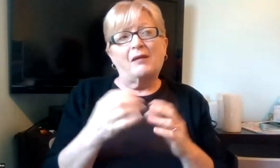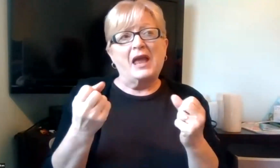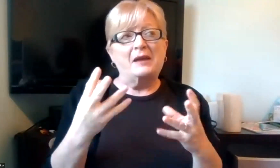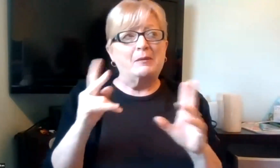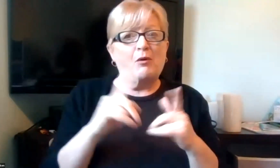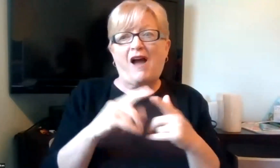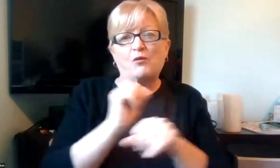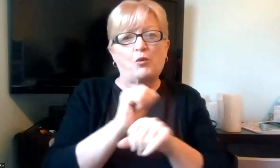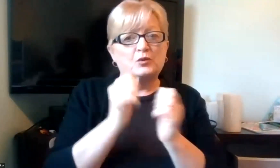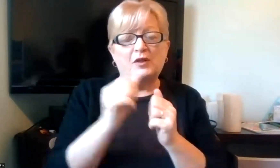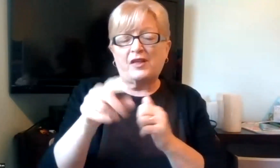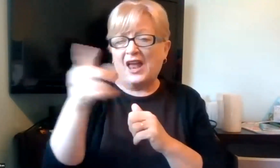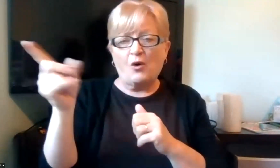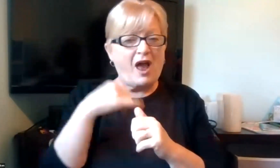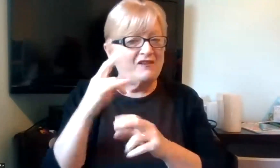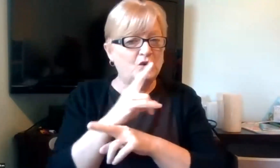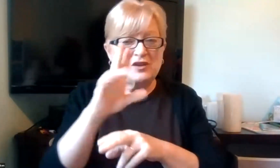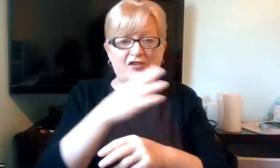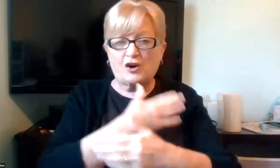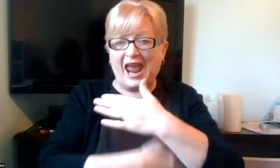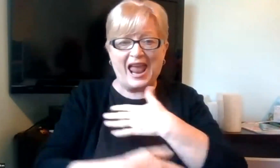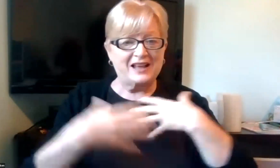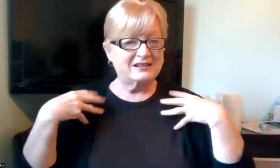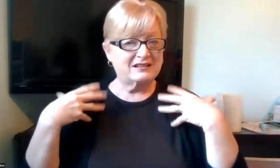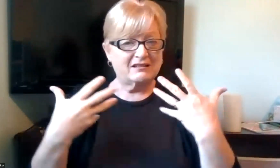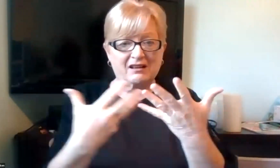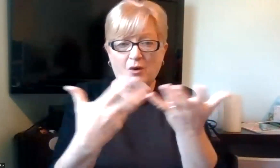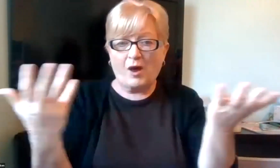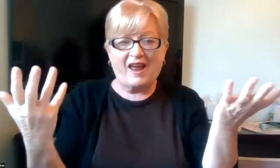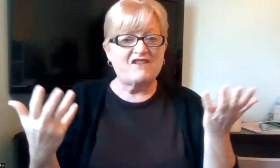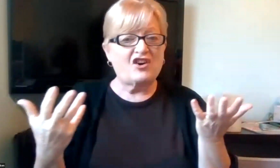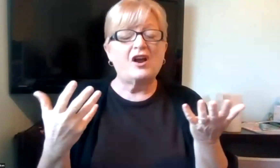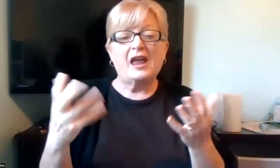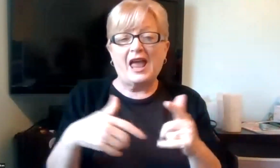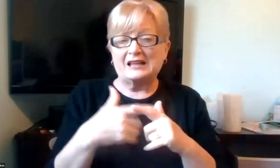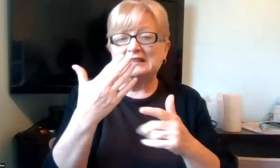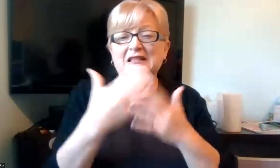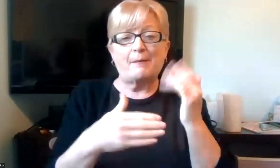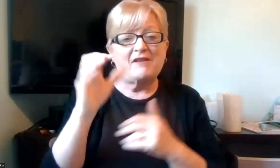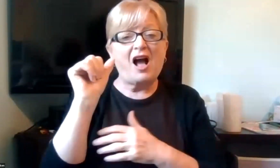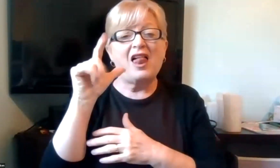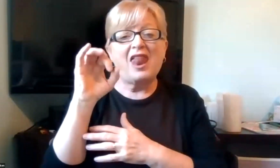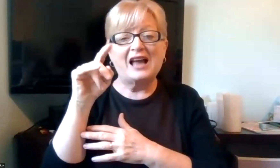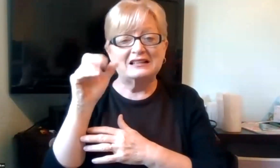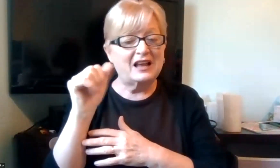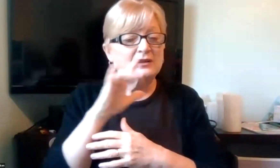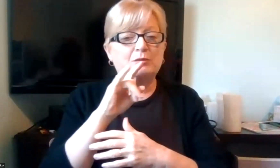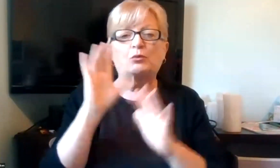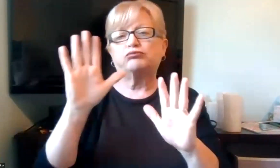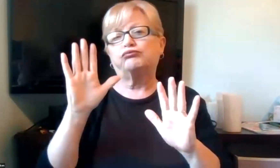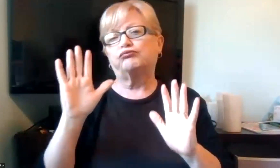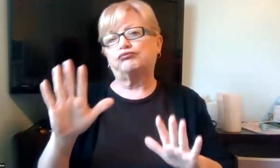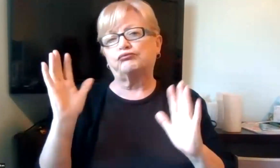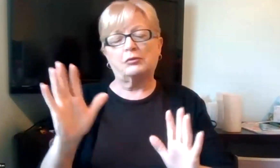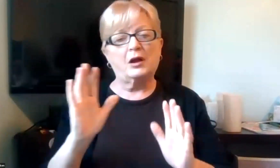reason don't have the use of their hands. And Alexa and some of the devices that I connect to have been life-changing